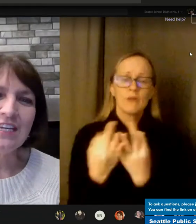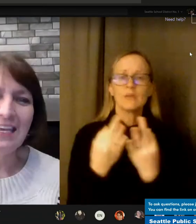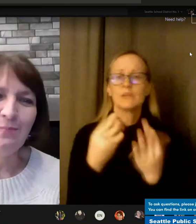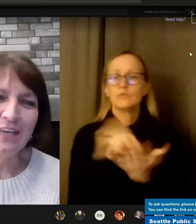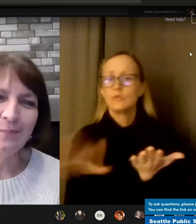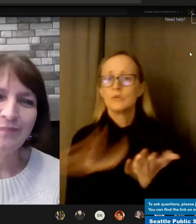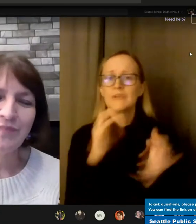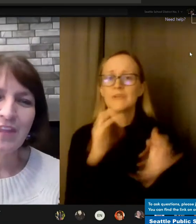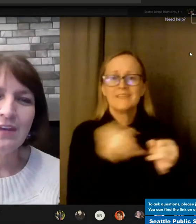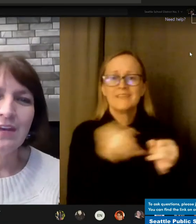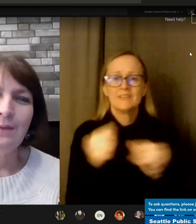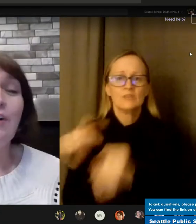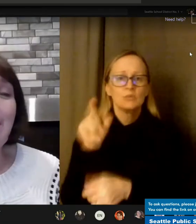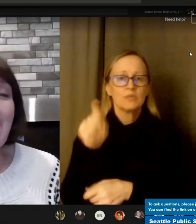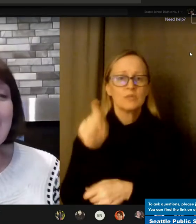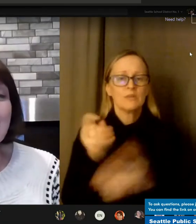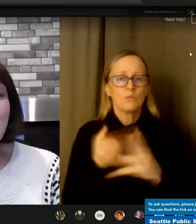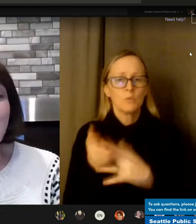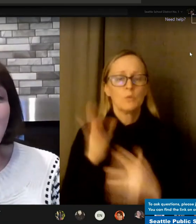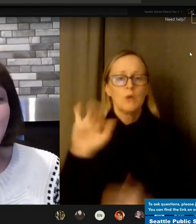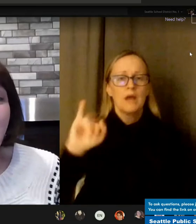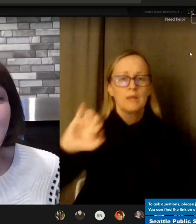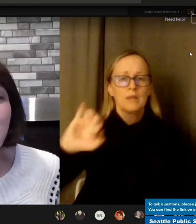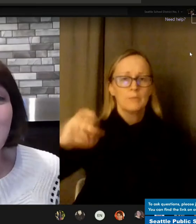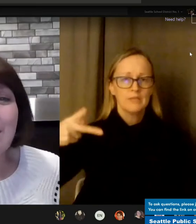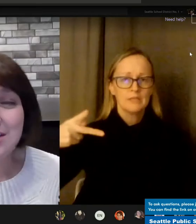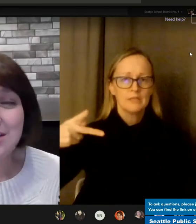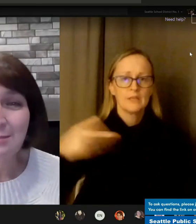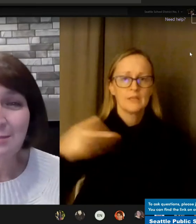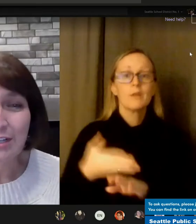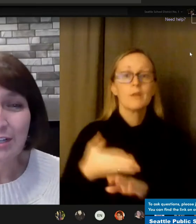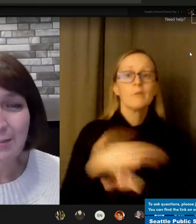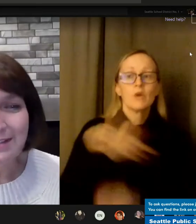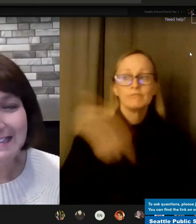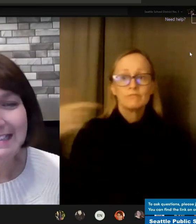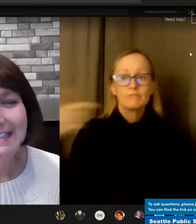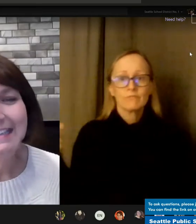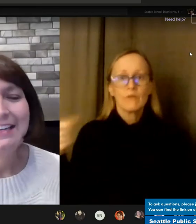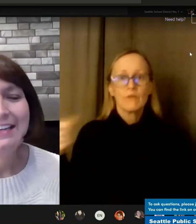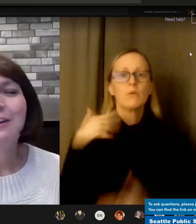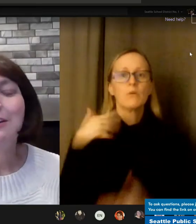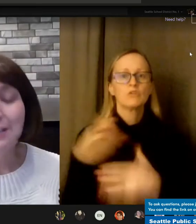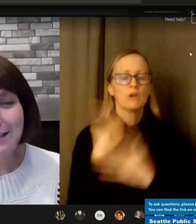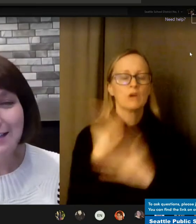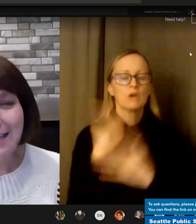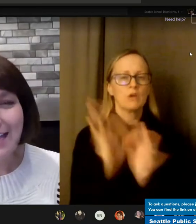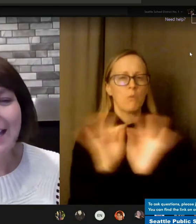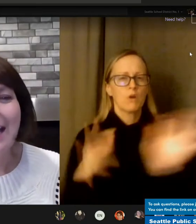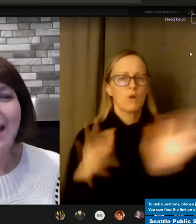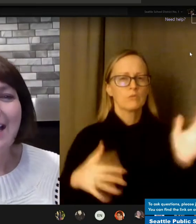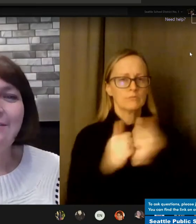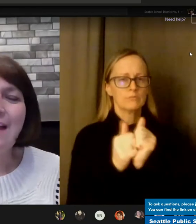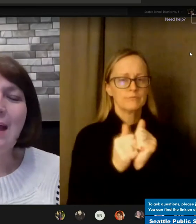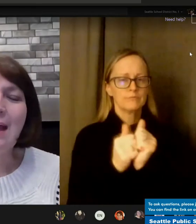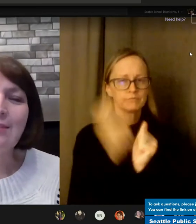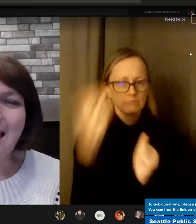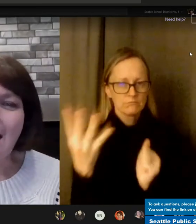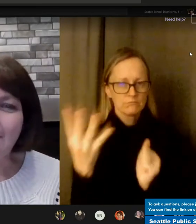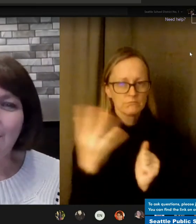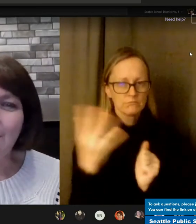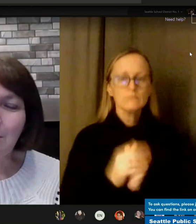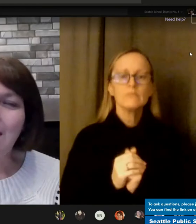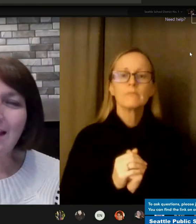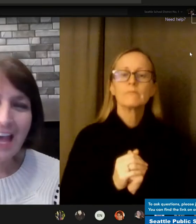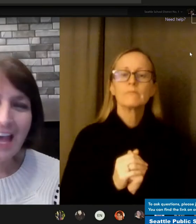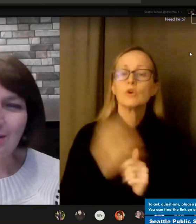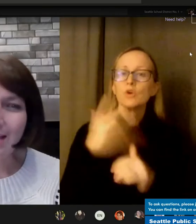IEP. Before I pass it over to them, I do want to share an important update. Earlier today, I let families and staff know